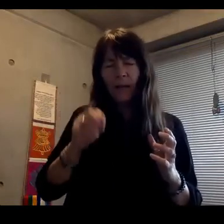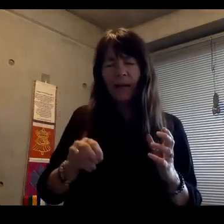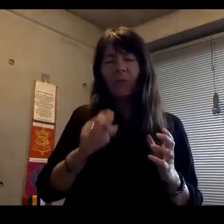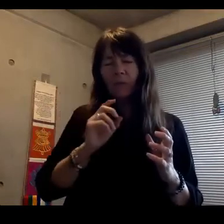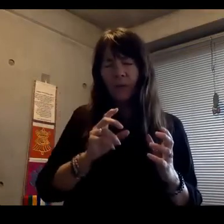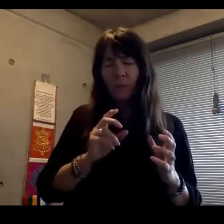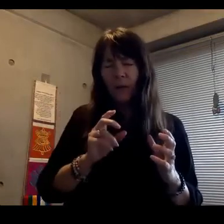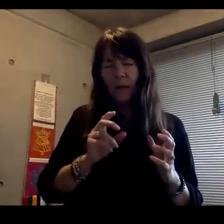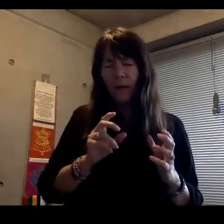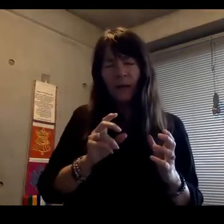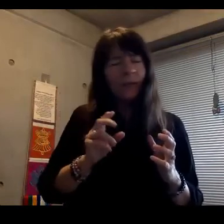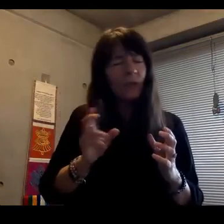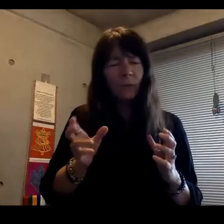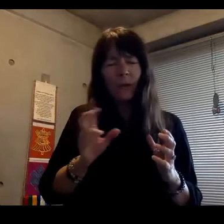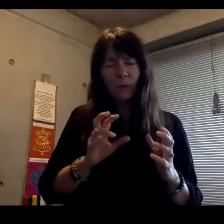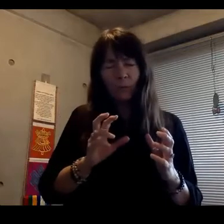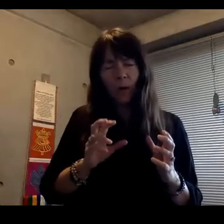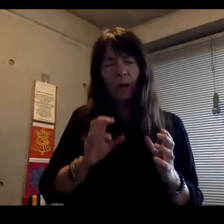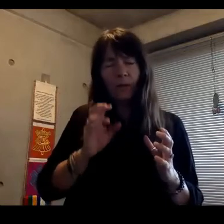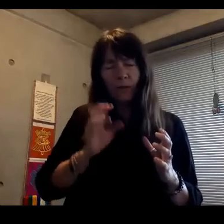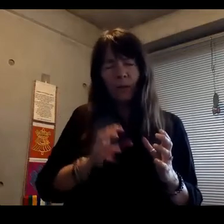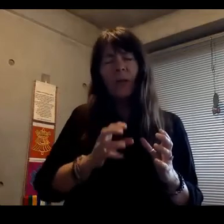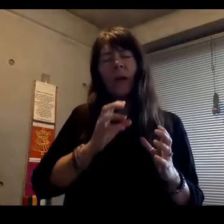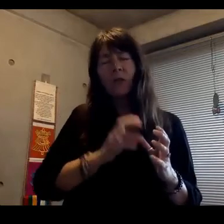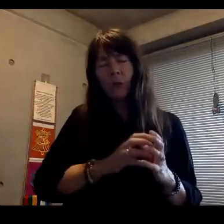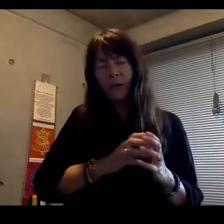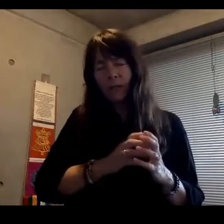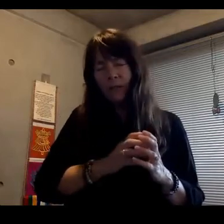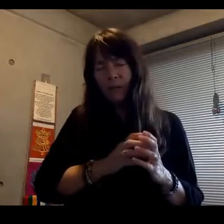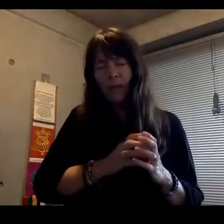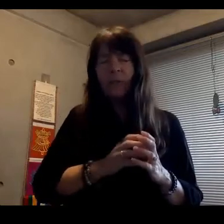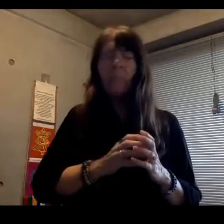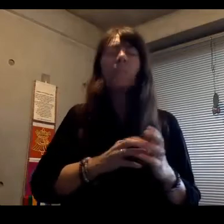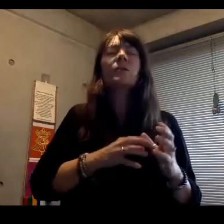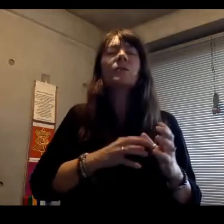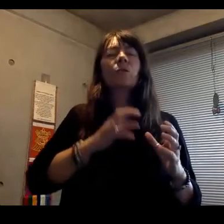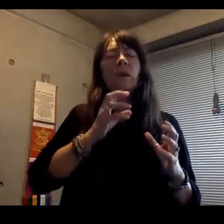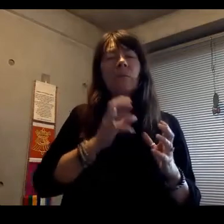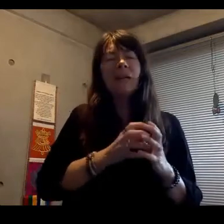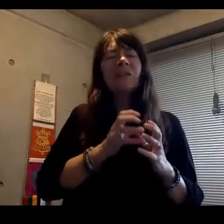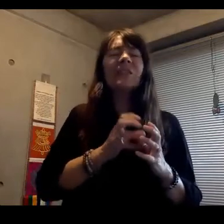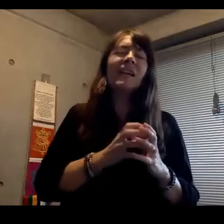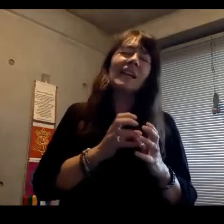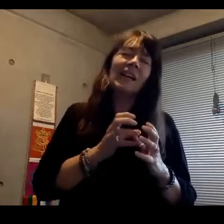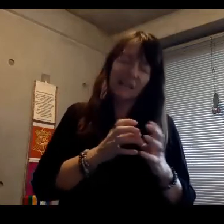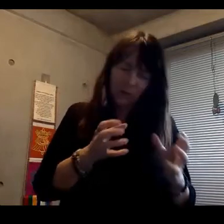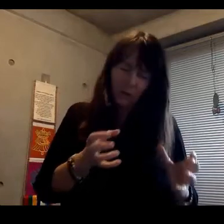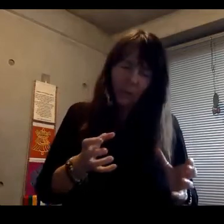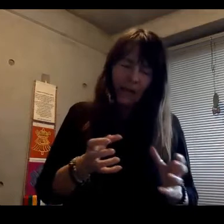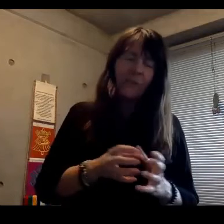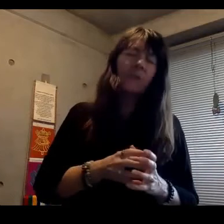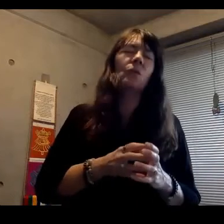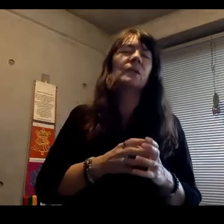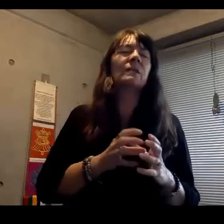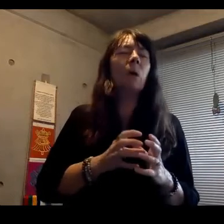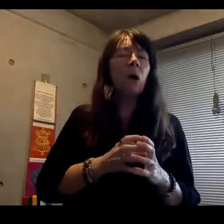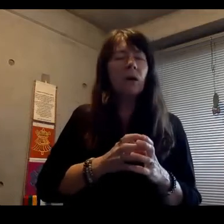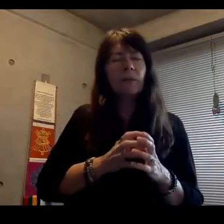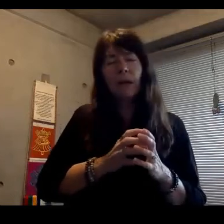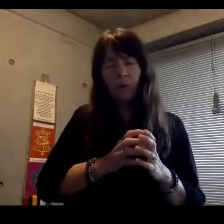human life this way. And it's not right or wrong, it's just a choice that's made. So they may stay like little mice